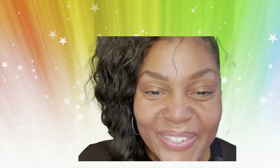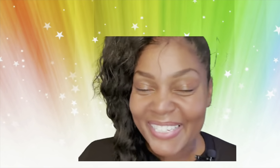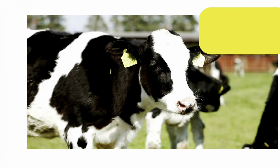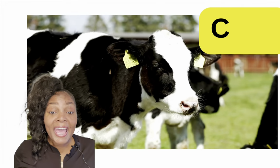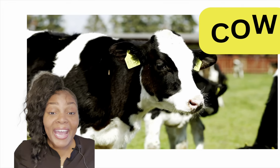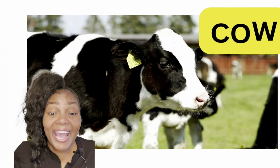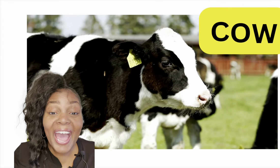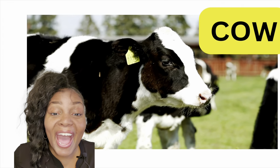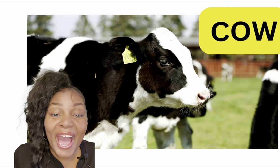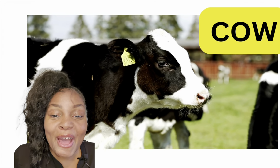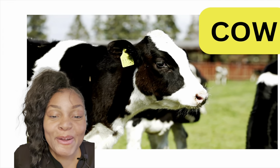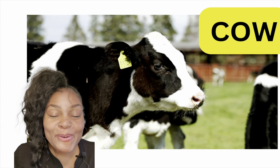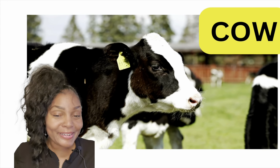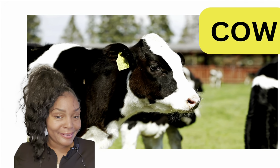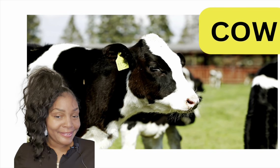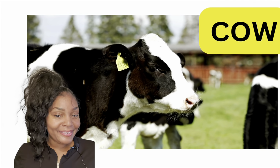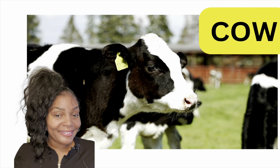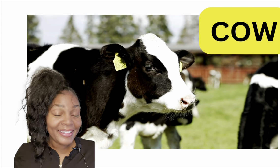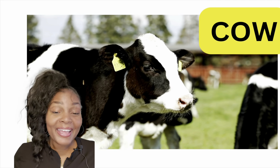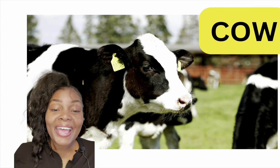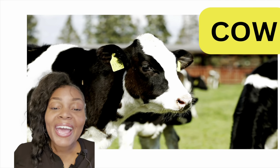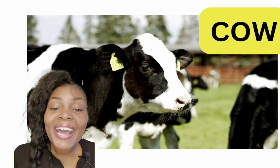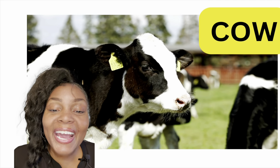Peek-a-boo. Cow.